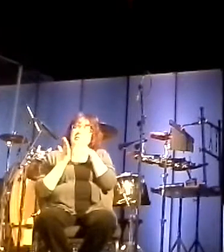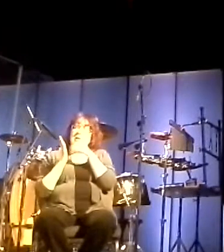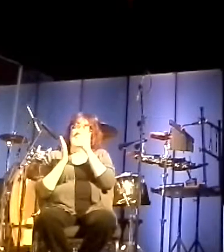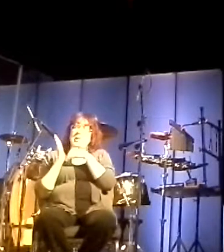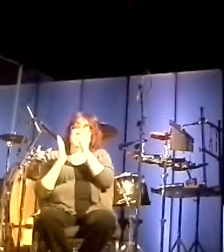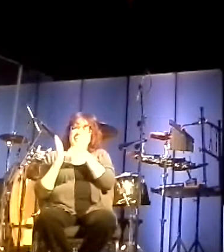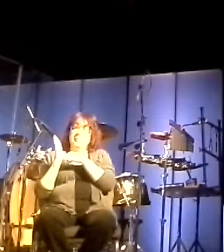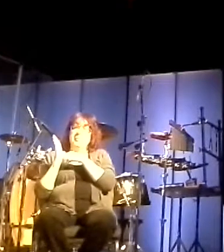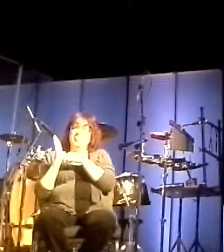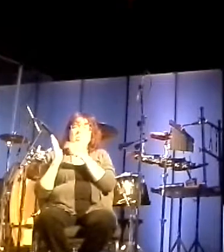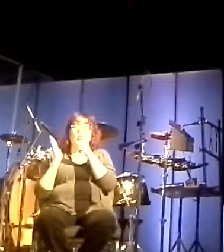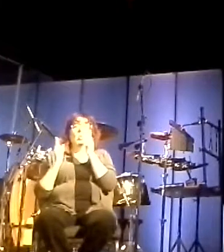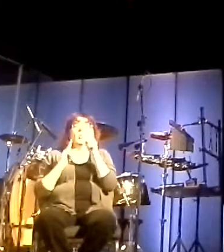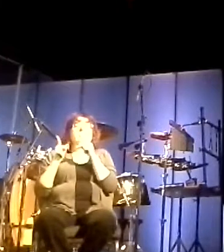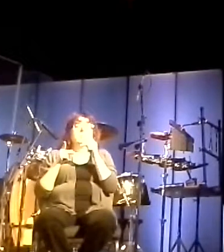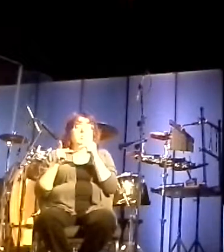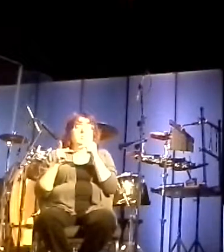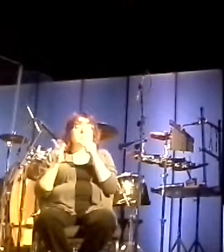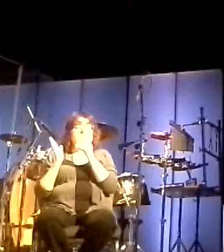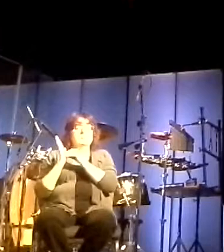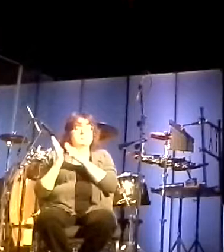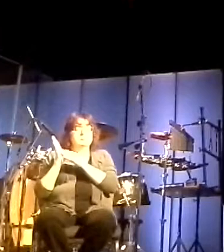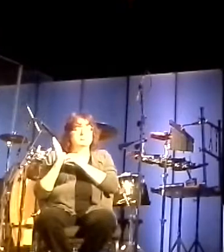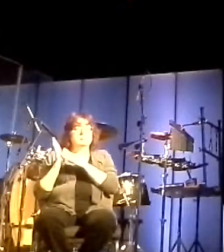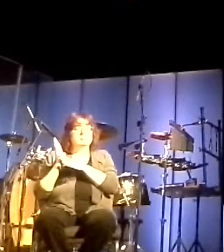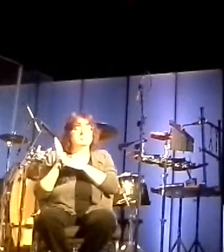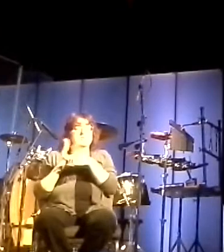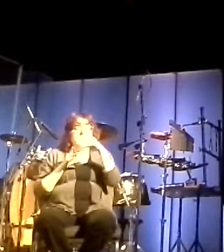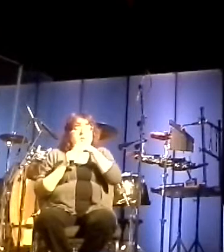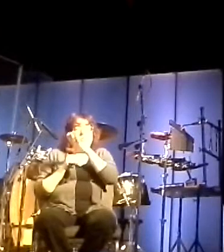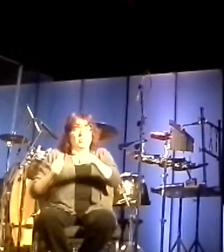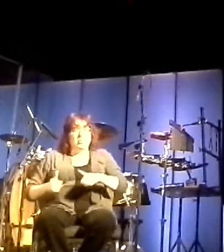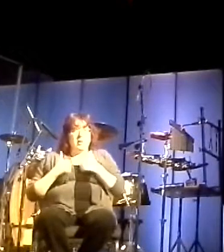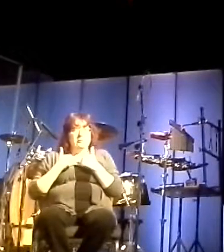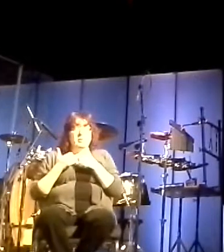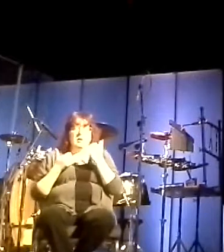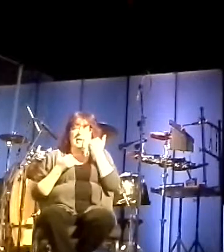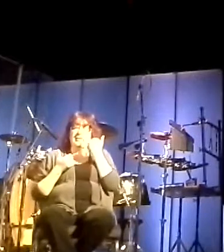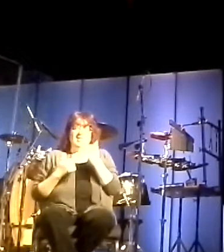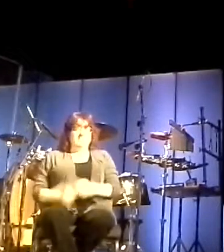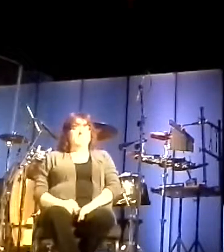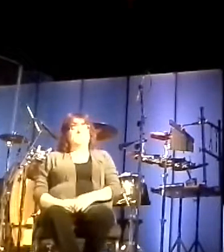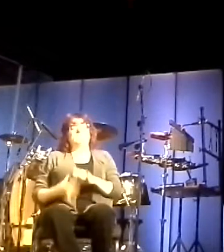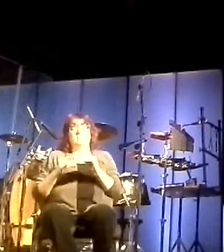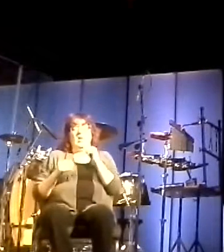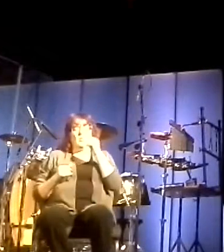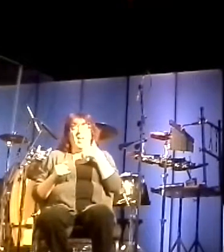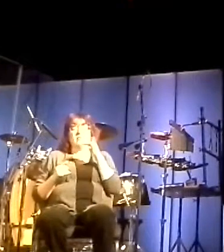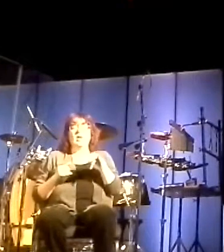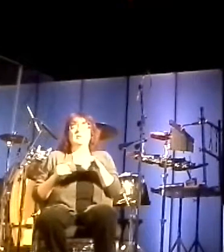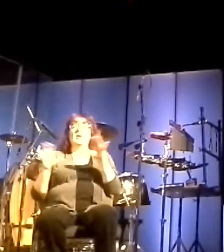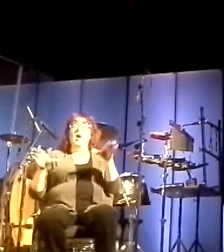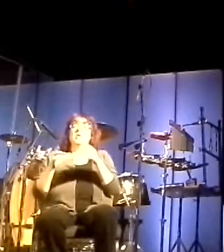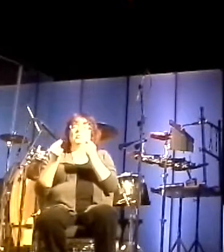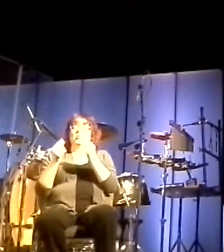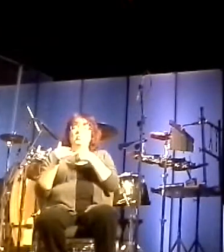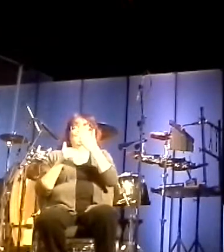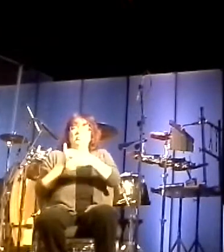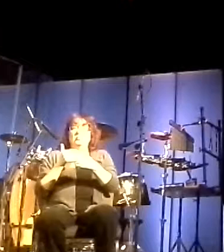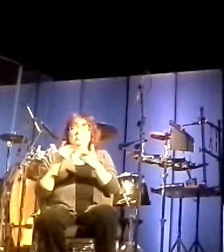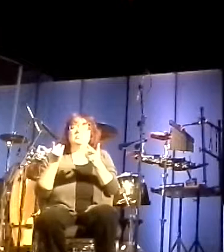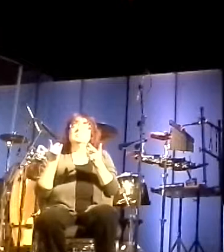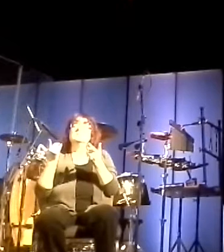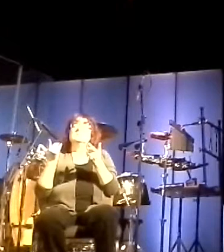those blanks. Who are the people that are that in your life? And then you know what? If you say, "Man, I don't have that," here's some action steps for you right